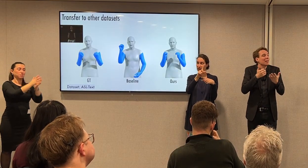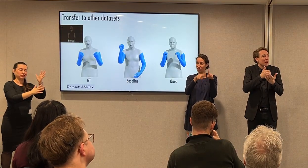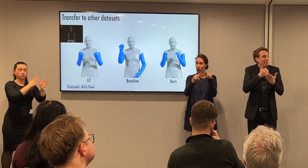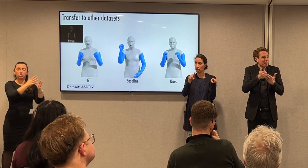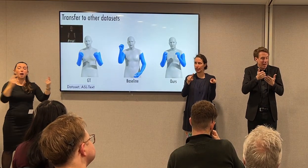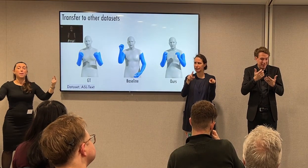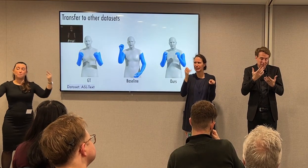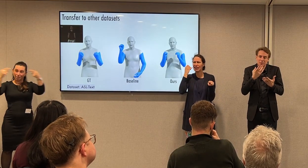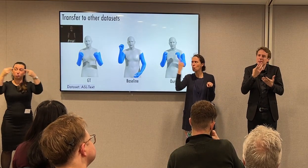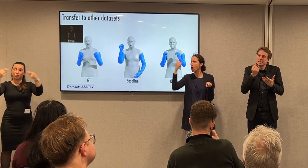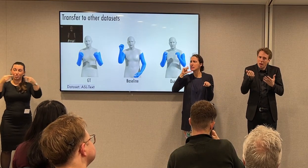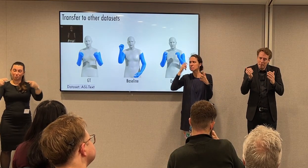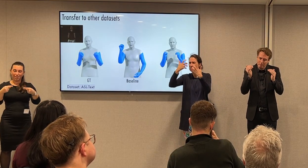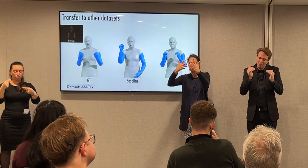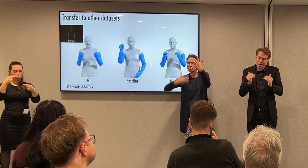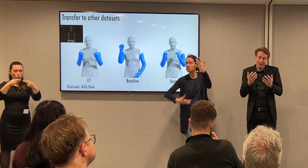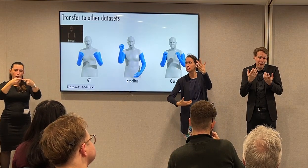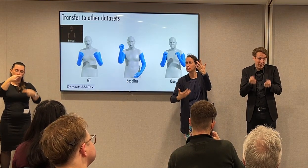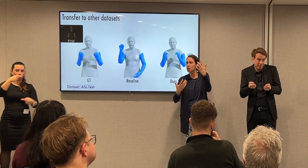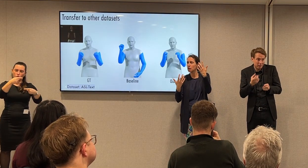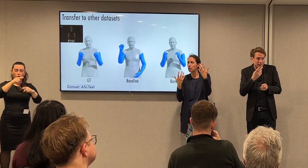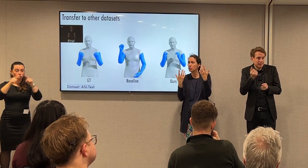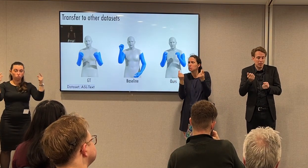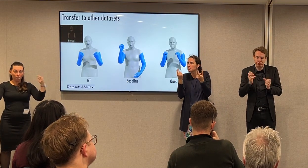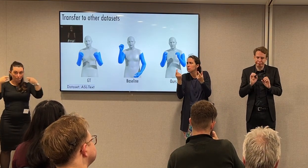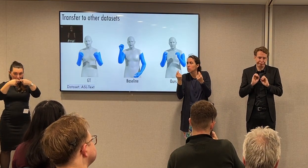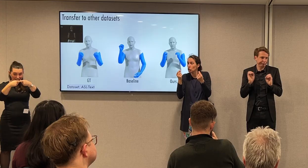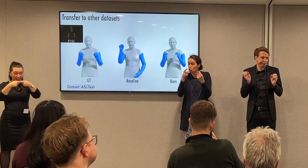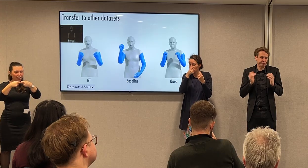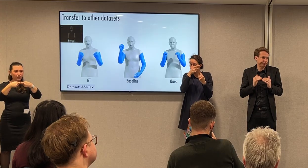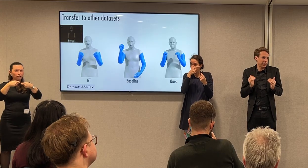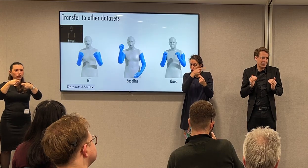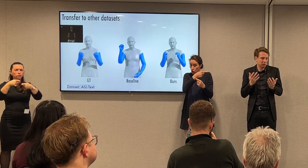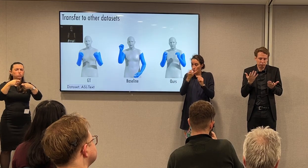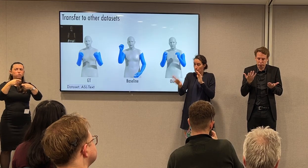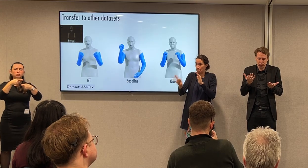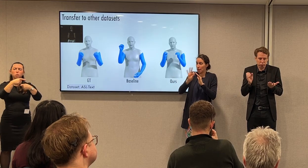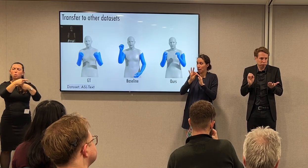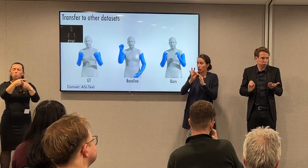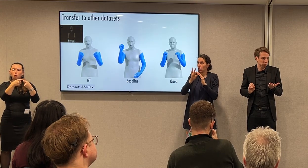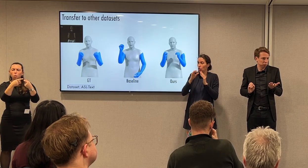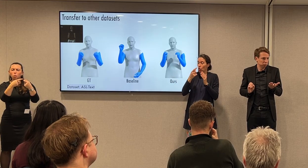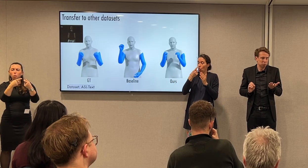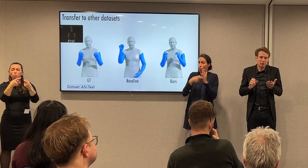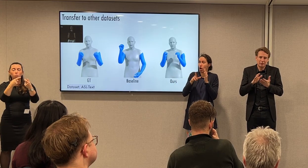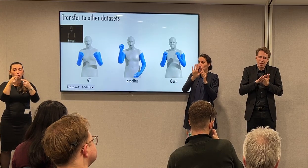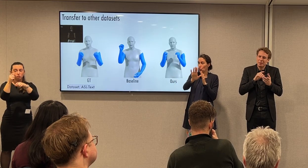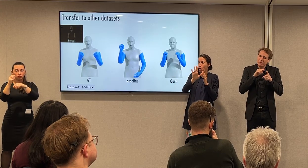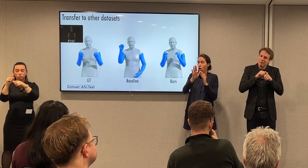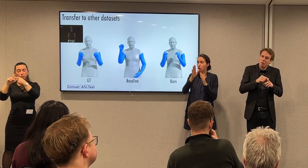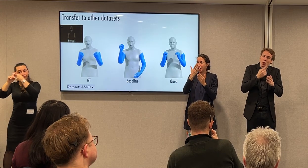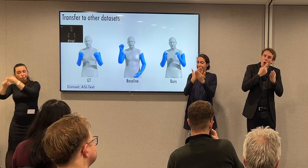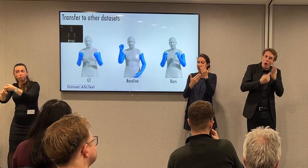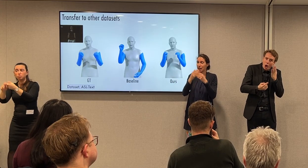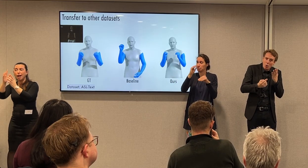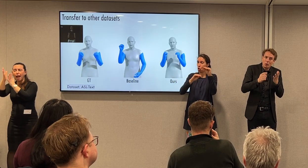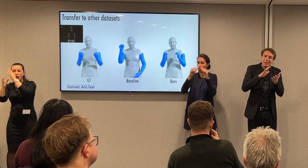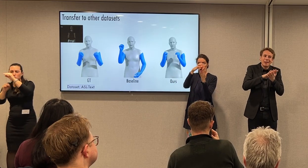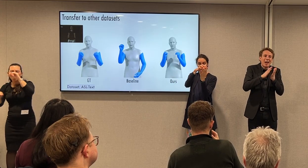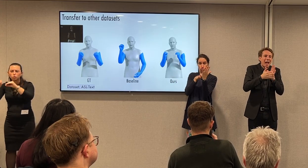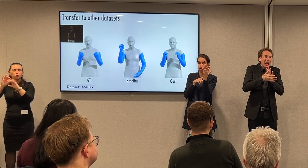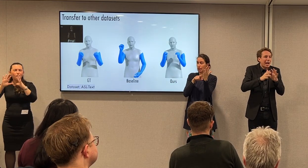ones that don't match the Signbank variant, do you go with the just what your hand motion script outputs as the ground